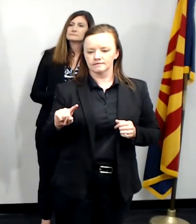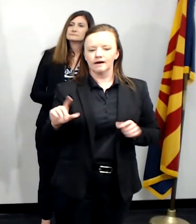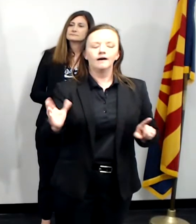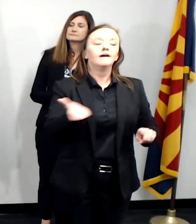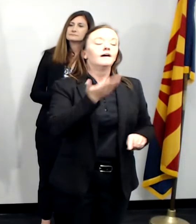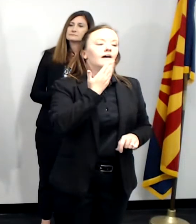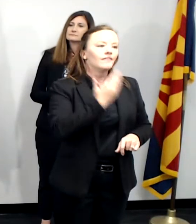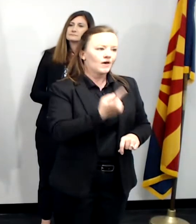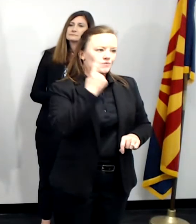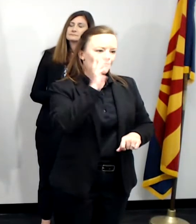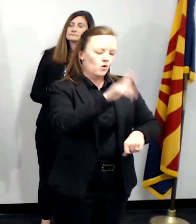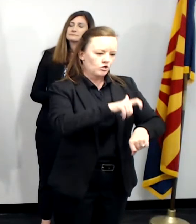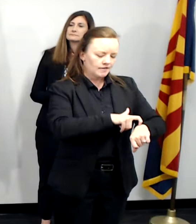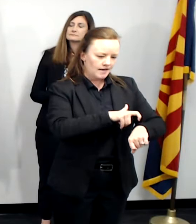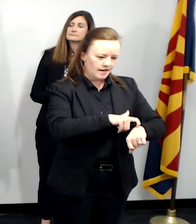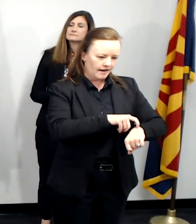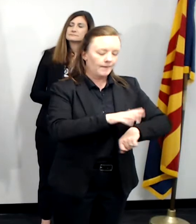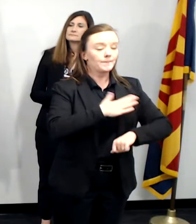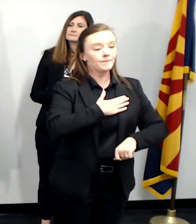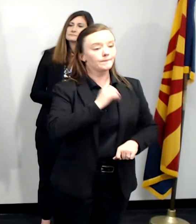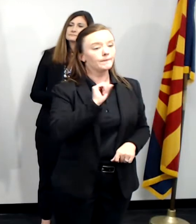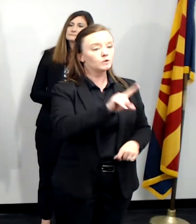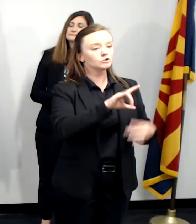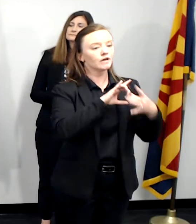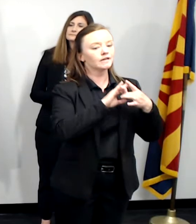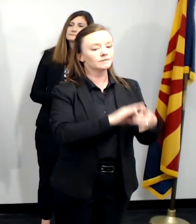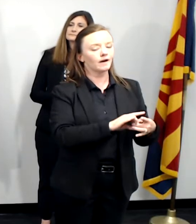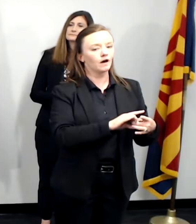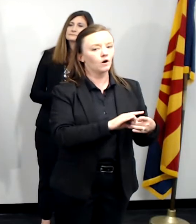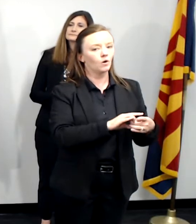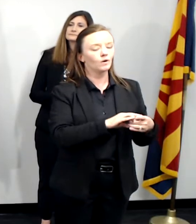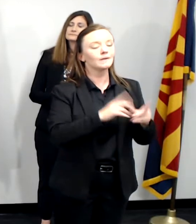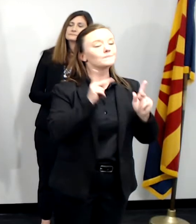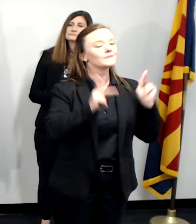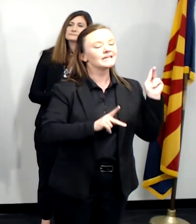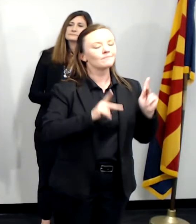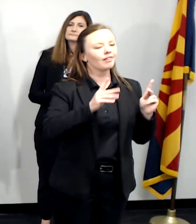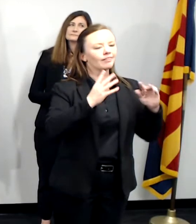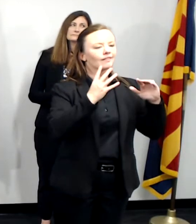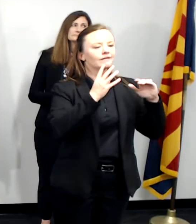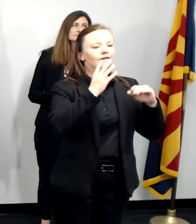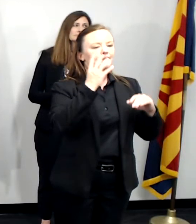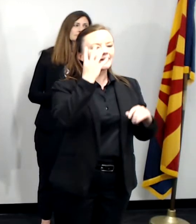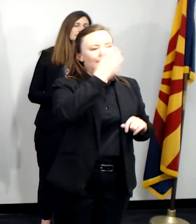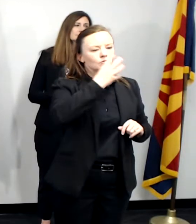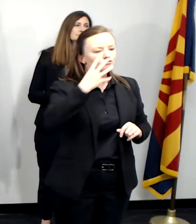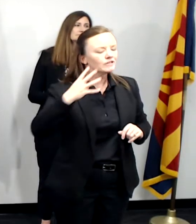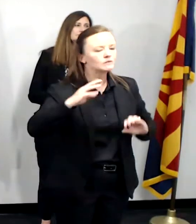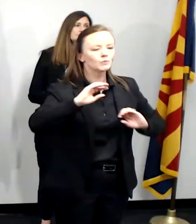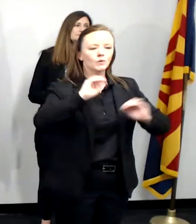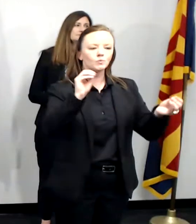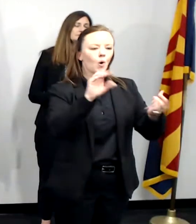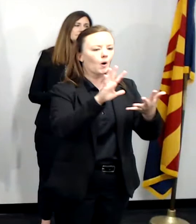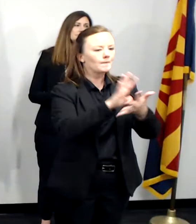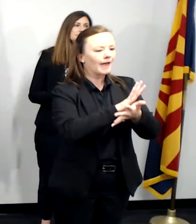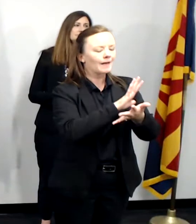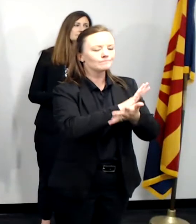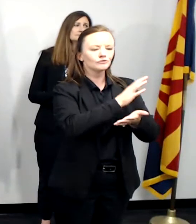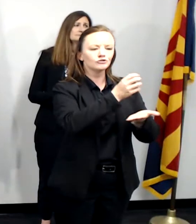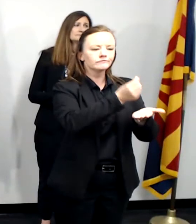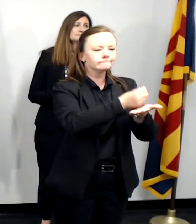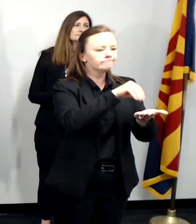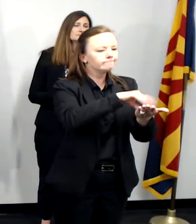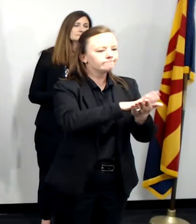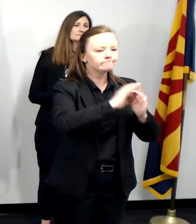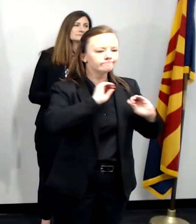for the time. And my question is about undocumented people. If you have numbers, if you have a register of the